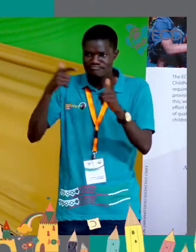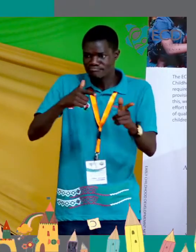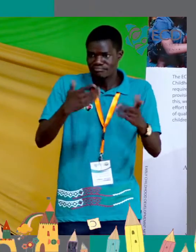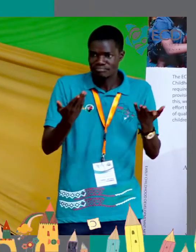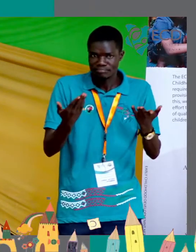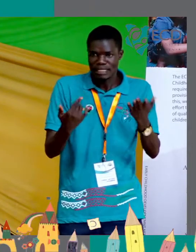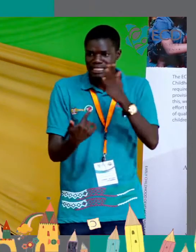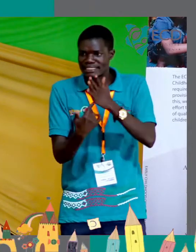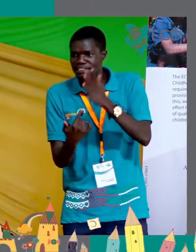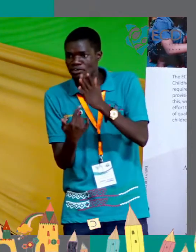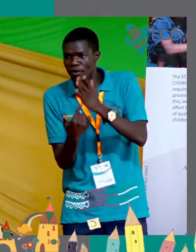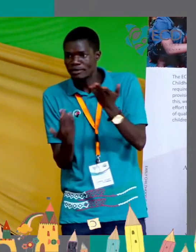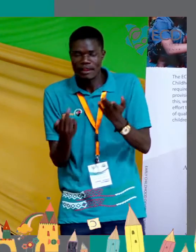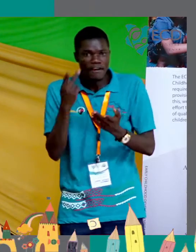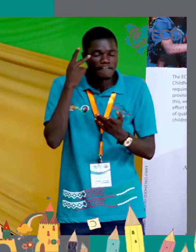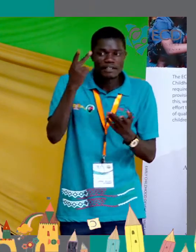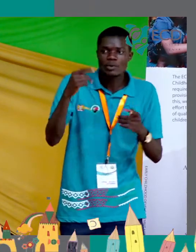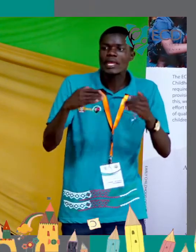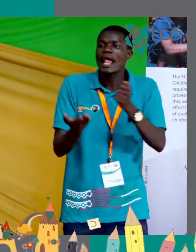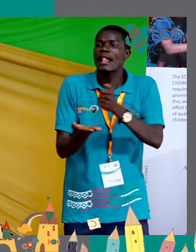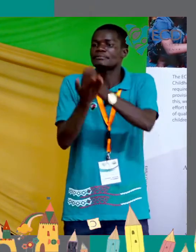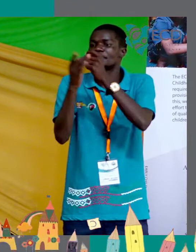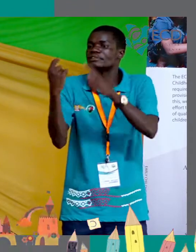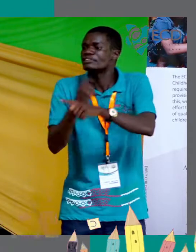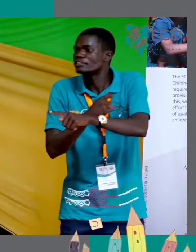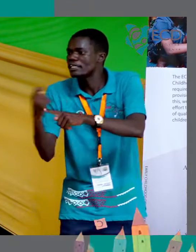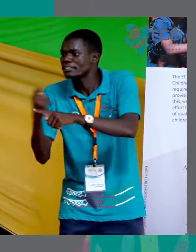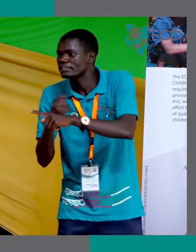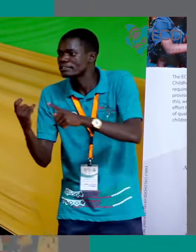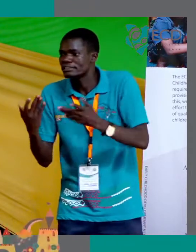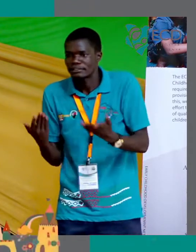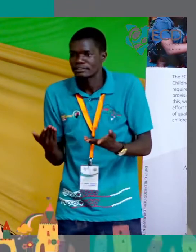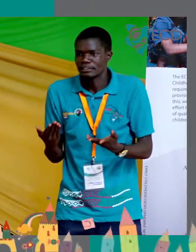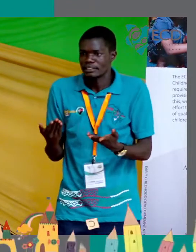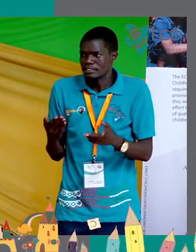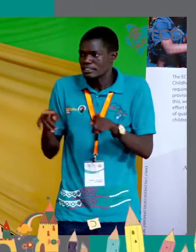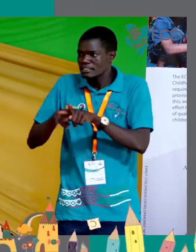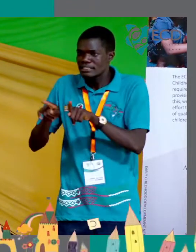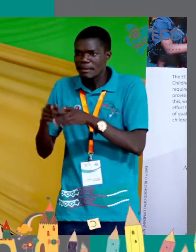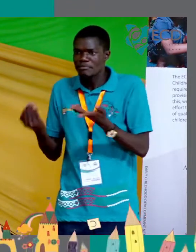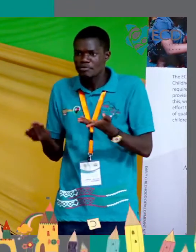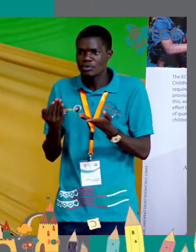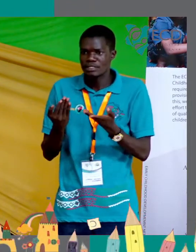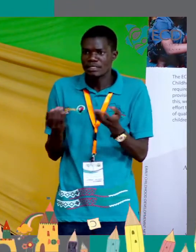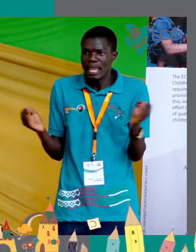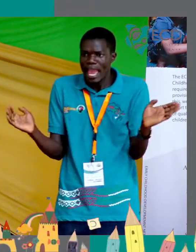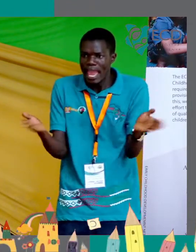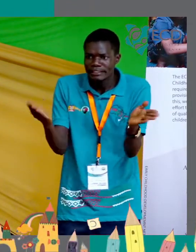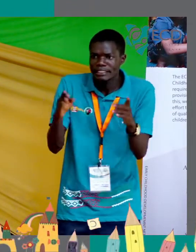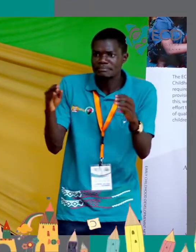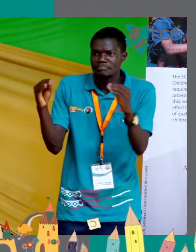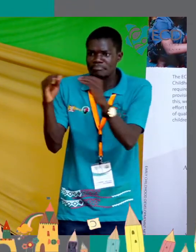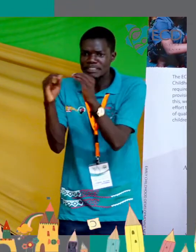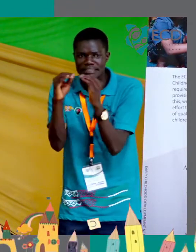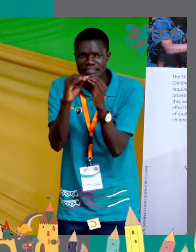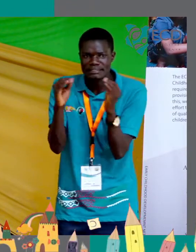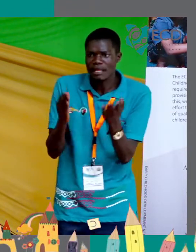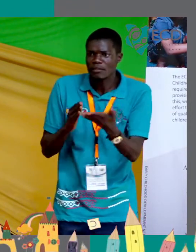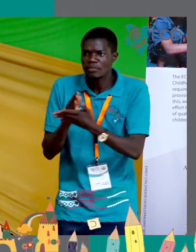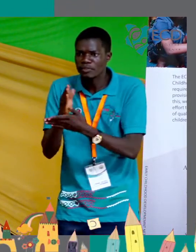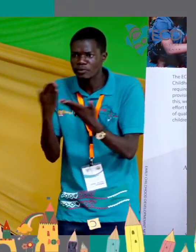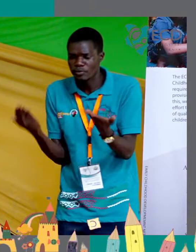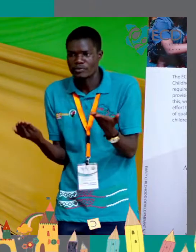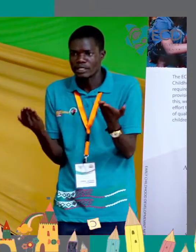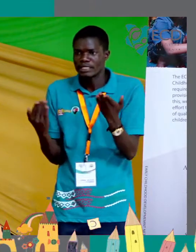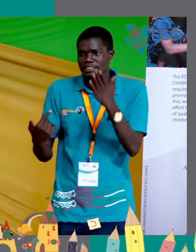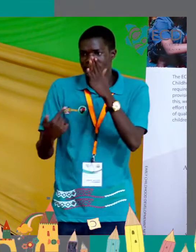virtual. We held trainings and also sensitization meetings through